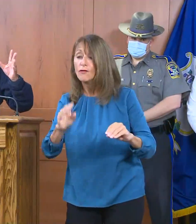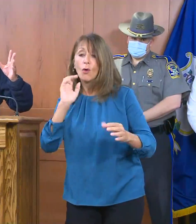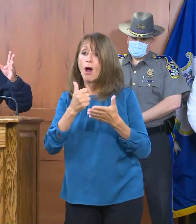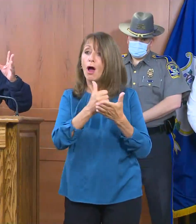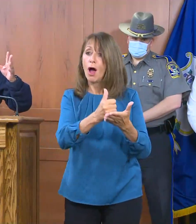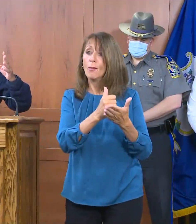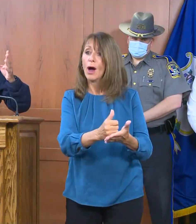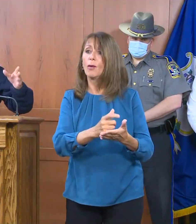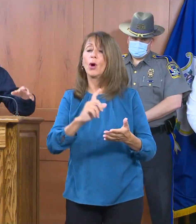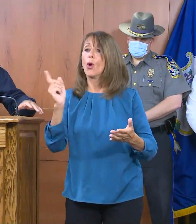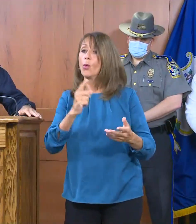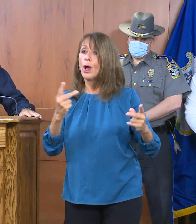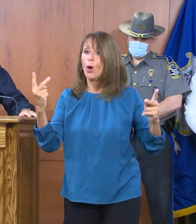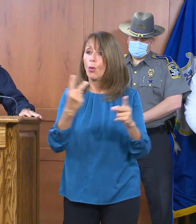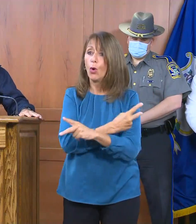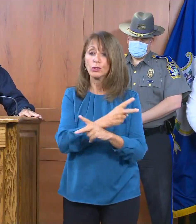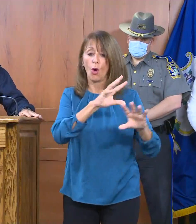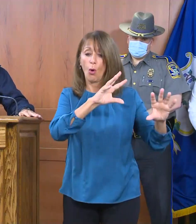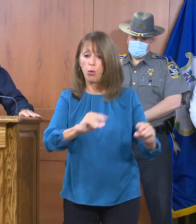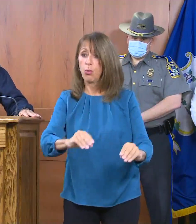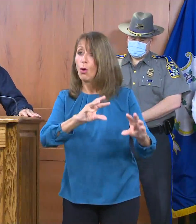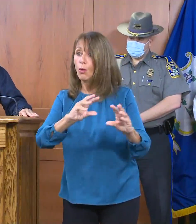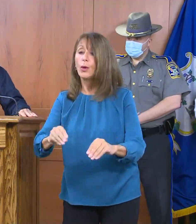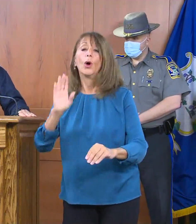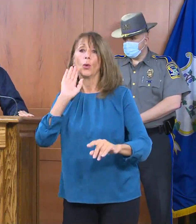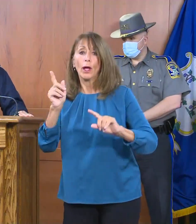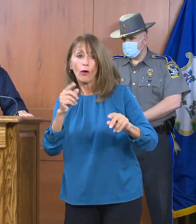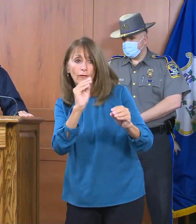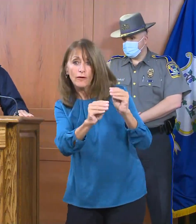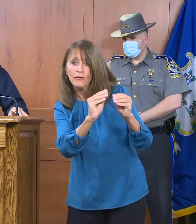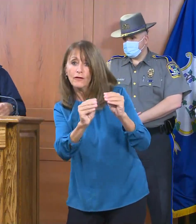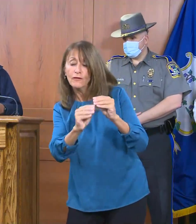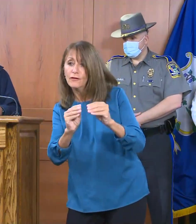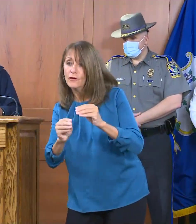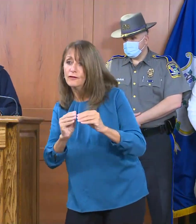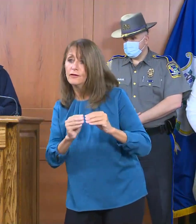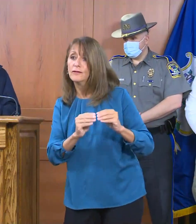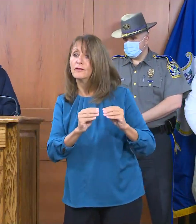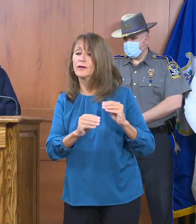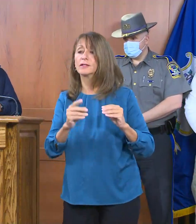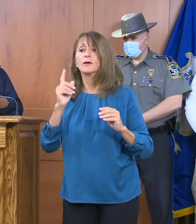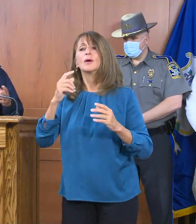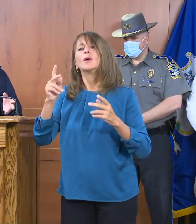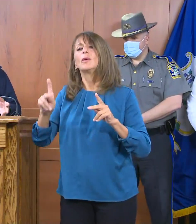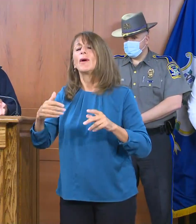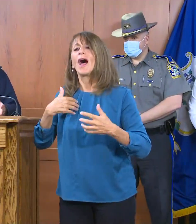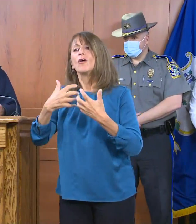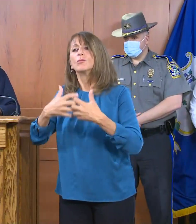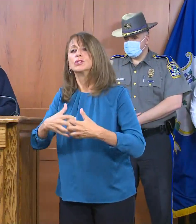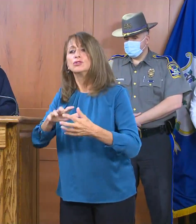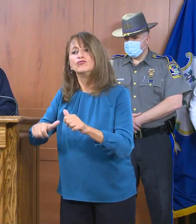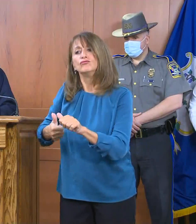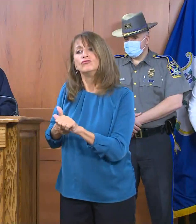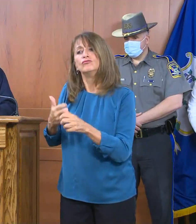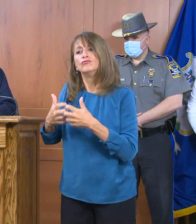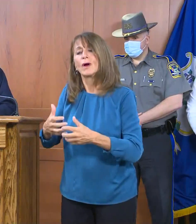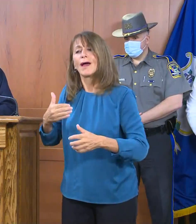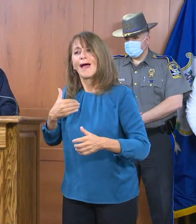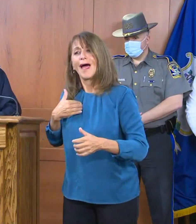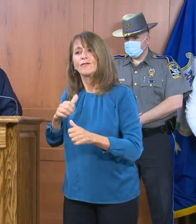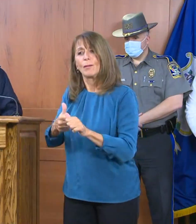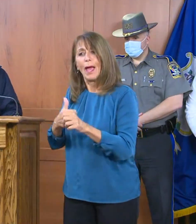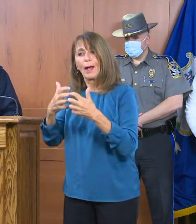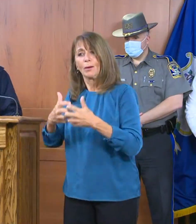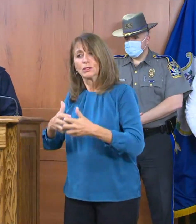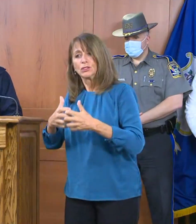where you have the most outages so we can take care of people there. Secondly, in terms of generators and the such, we've got standby power to back